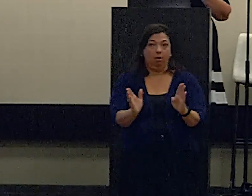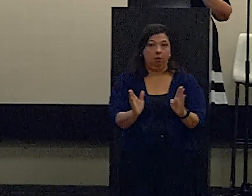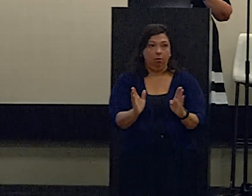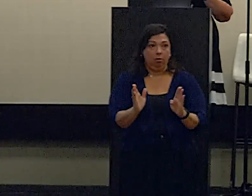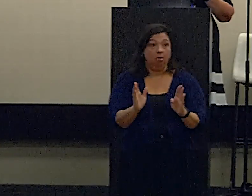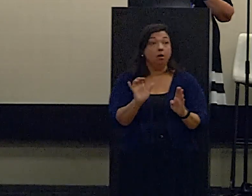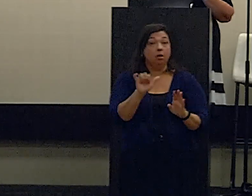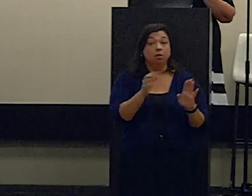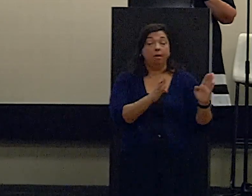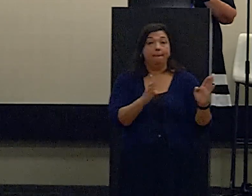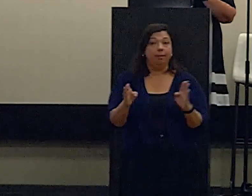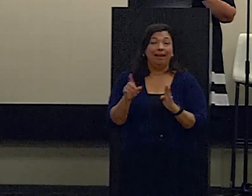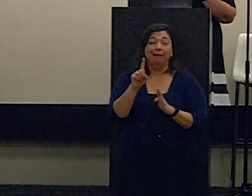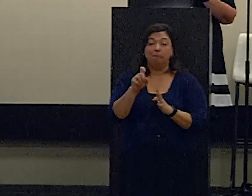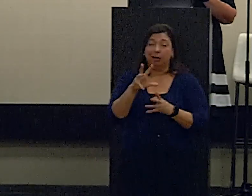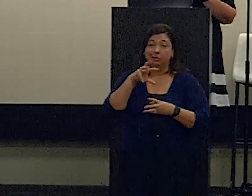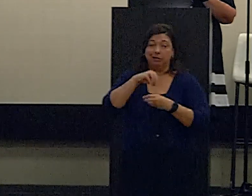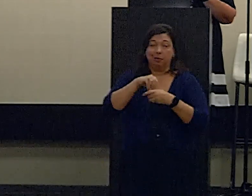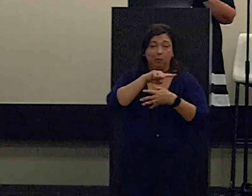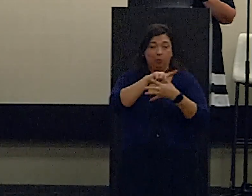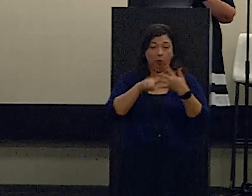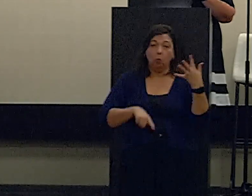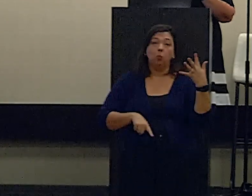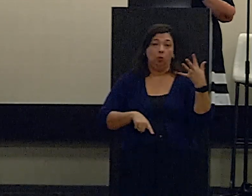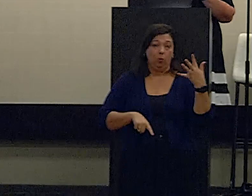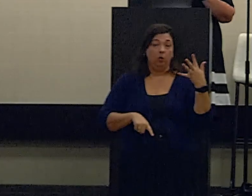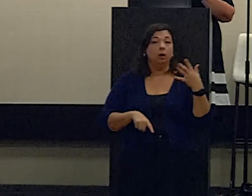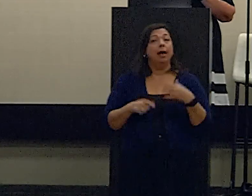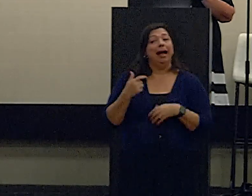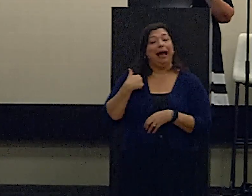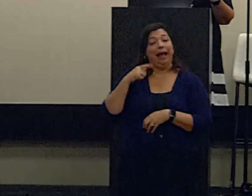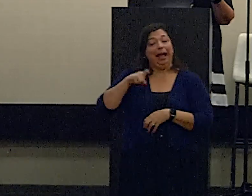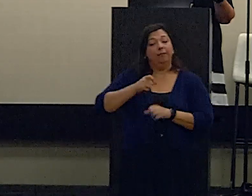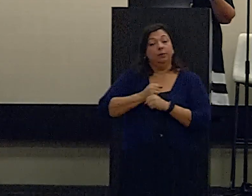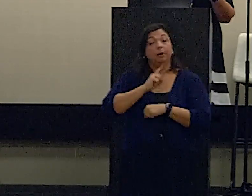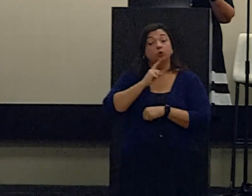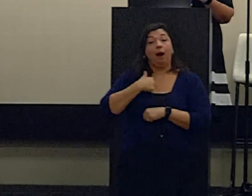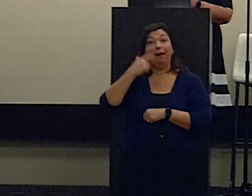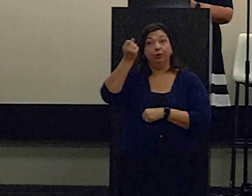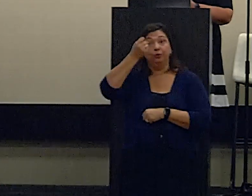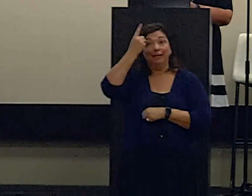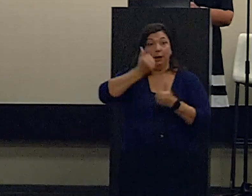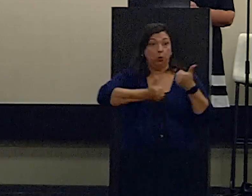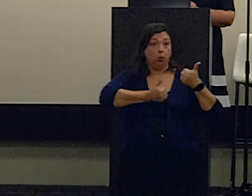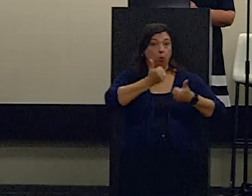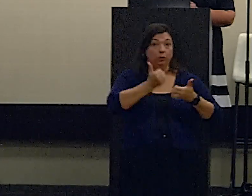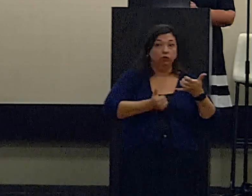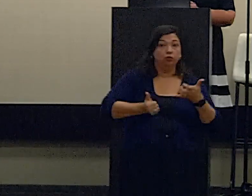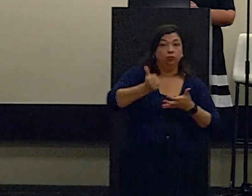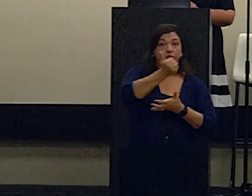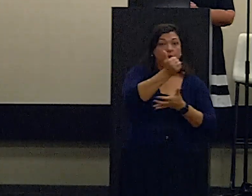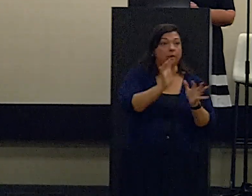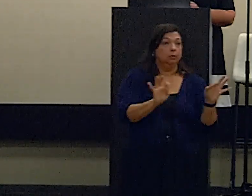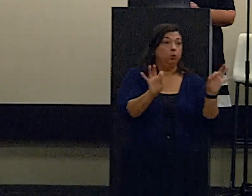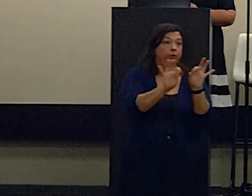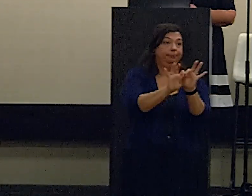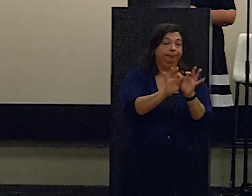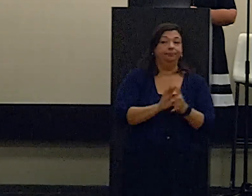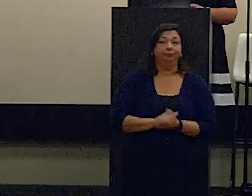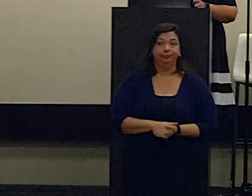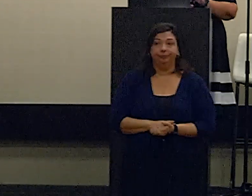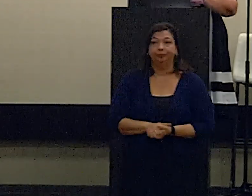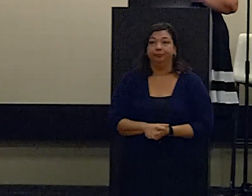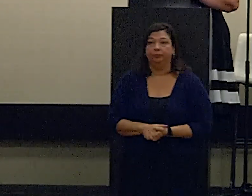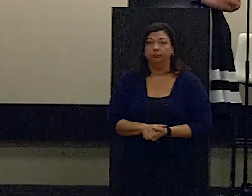that plan has to incorporate those aspects. And so I need to make sure that I know which of those aspects are going to be really important.